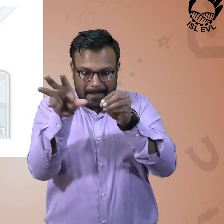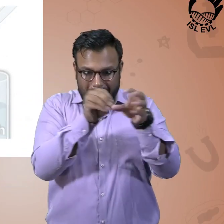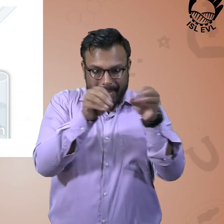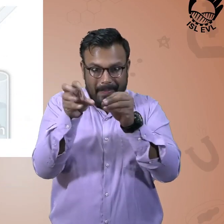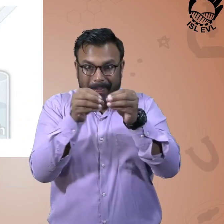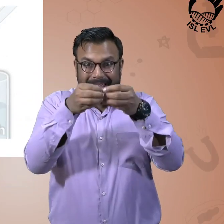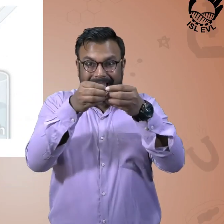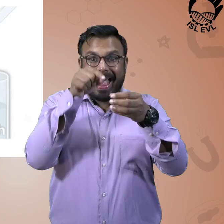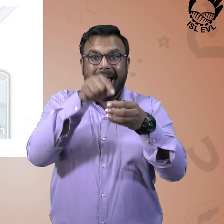antibodies,